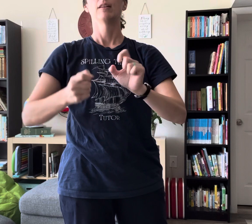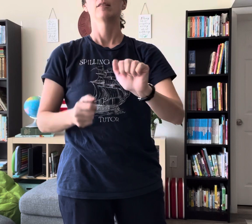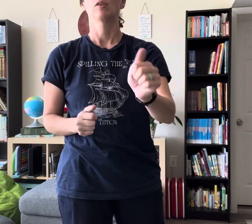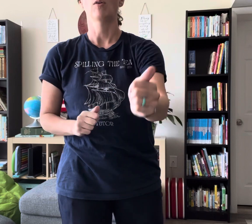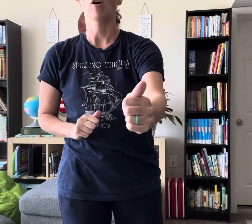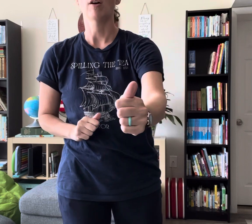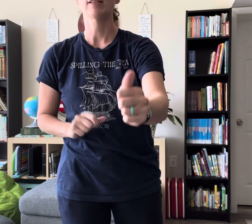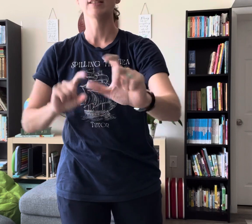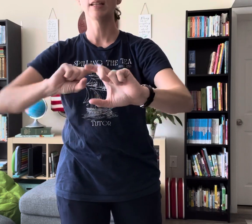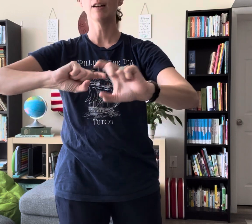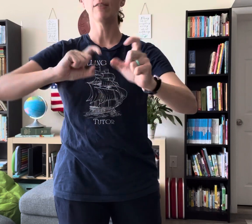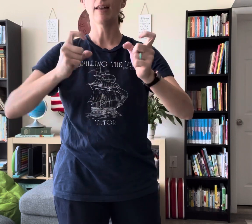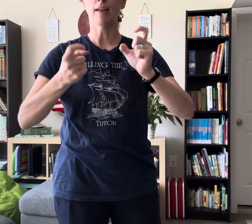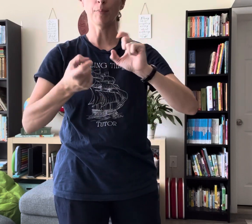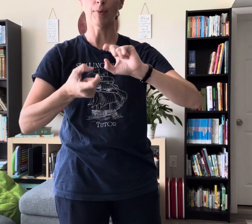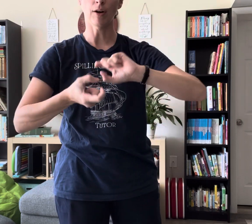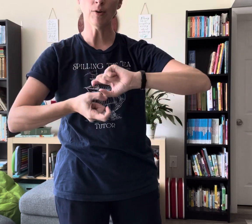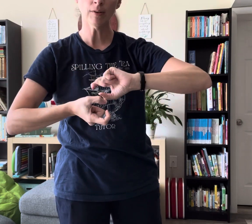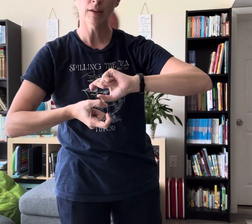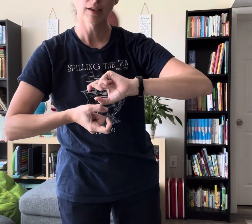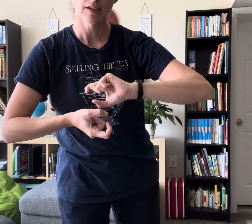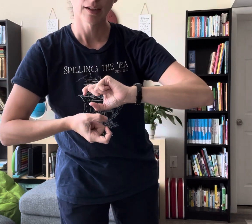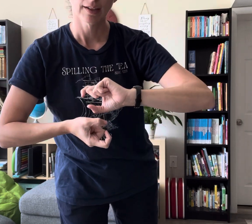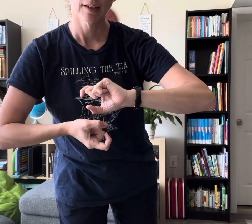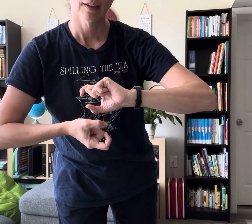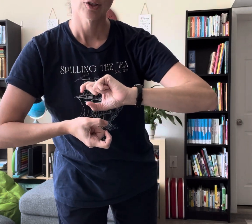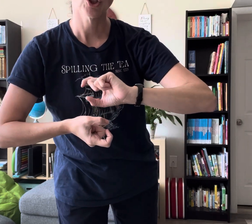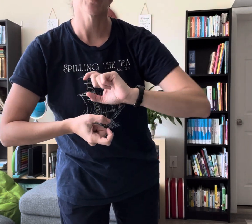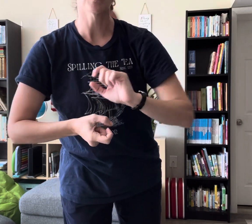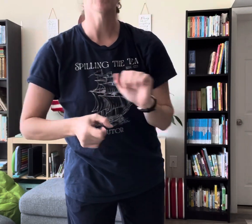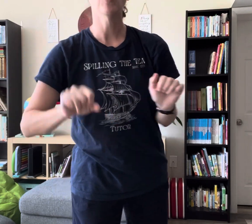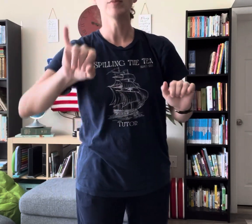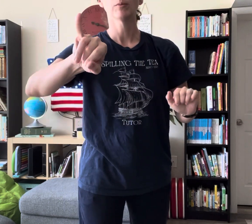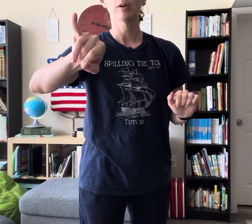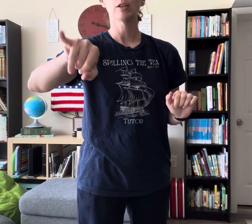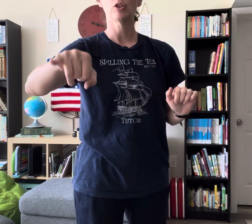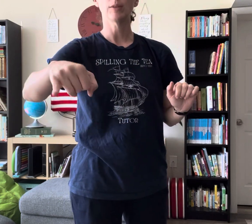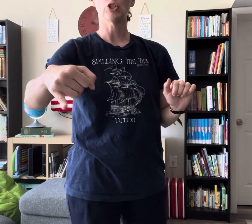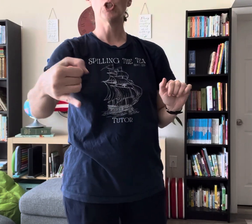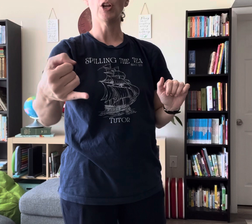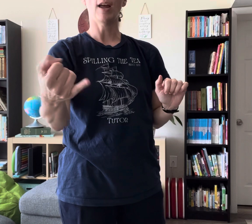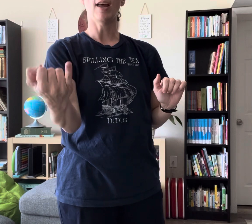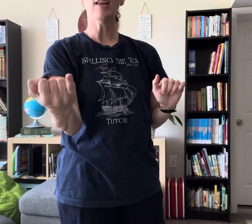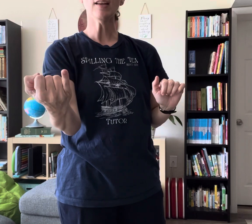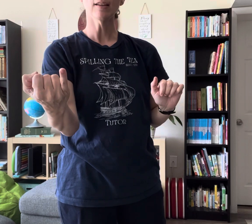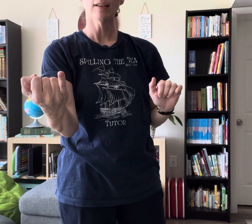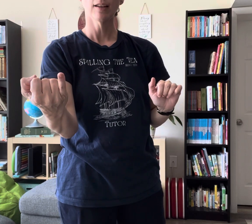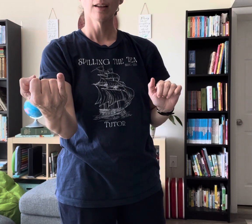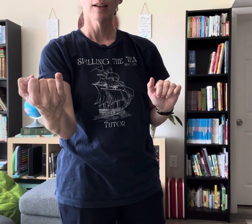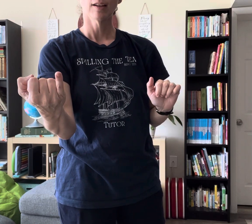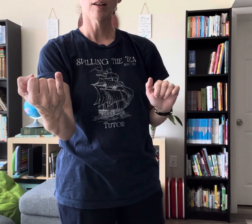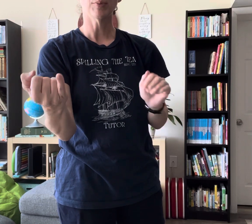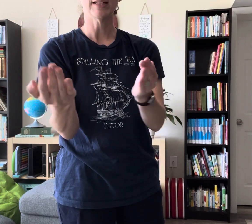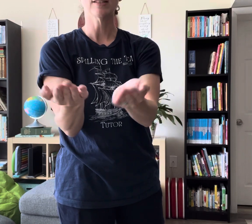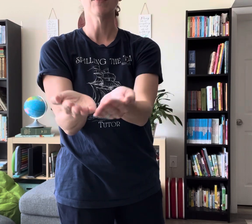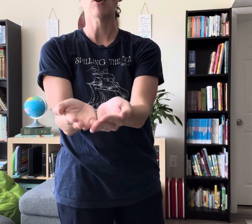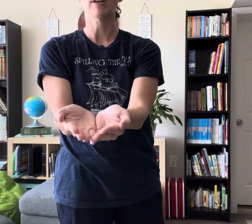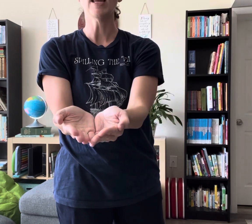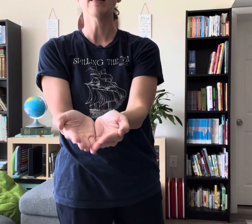So Augustine of Hippo. Jerome, we're going to do a J, completes the Vulgate. That's